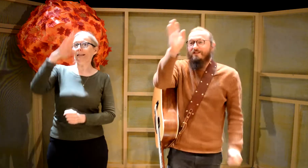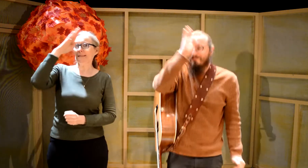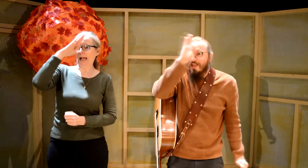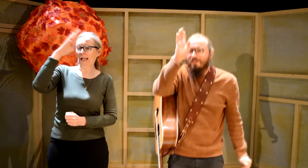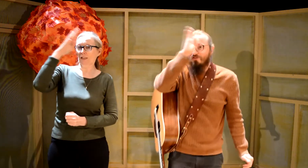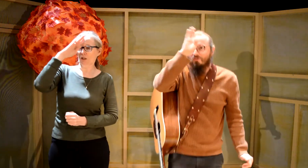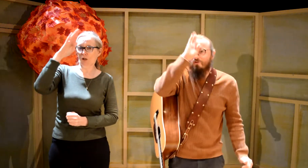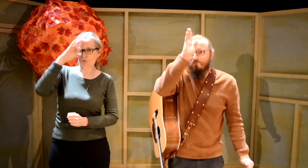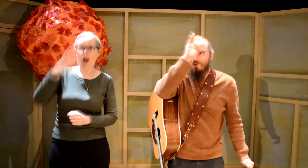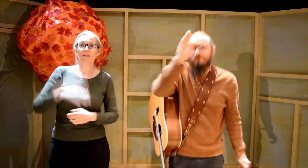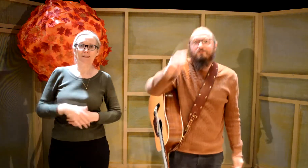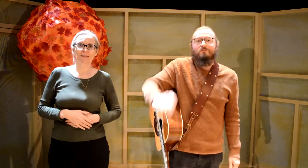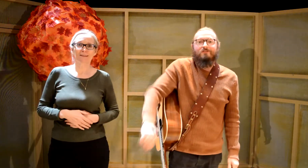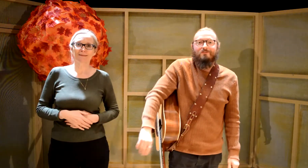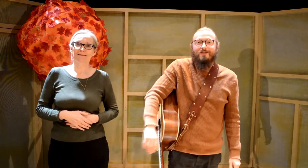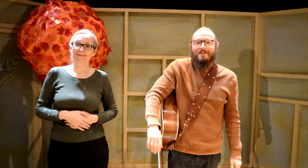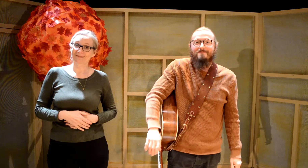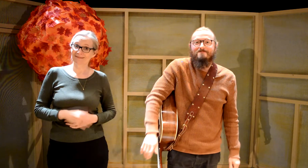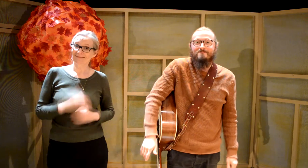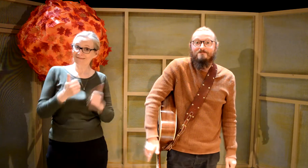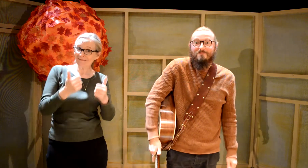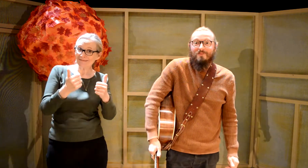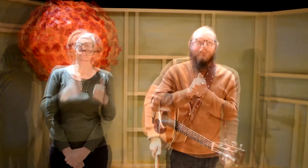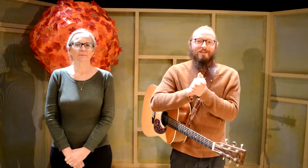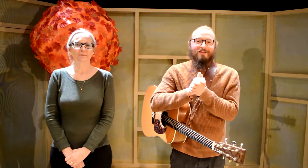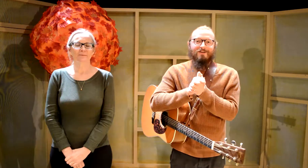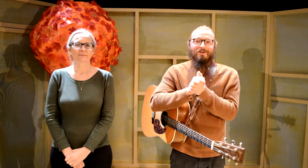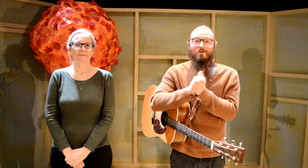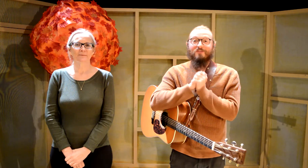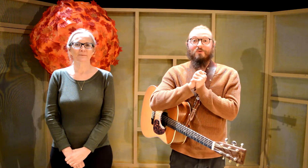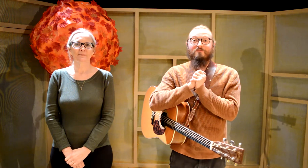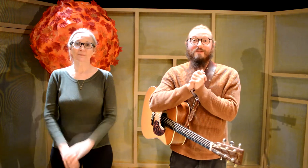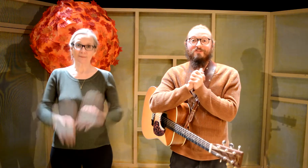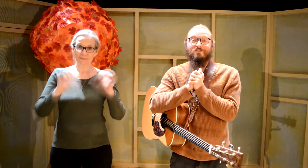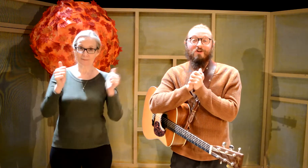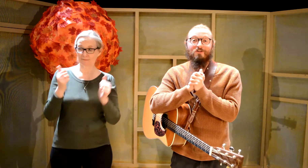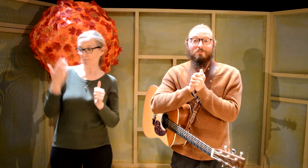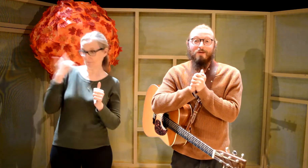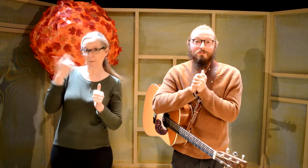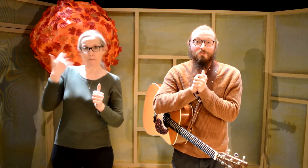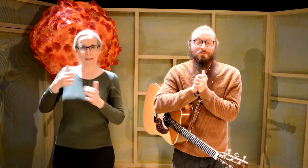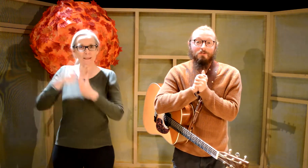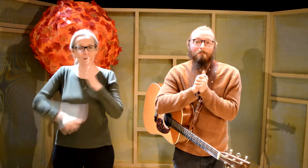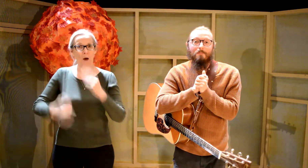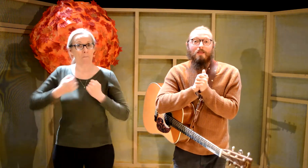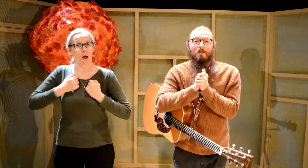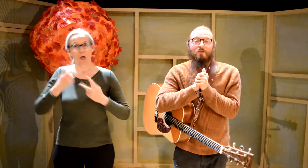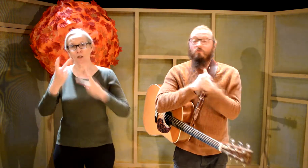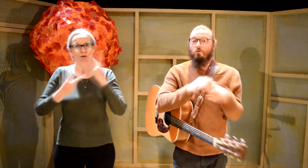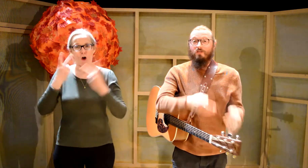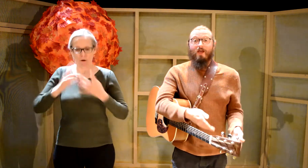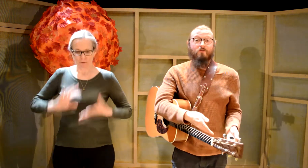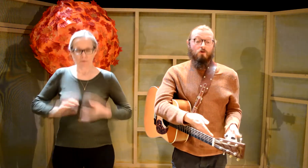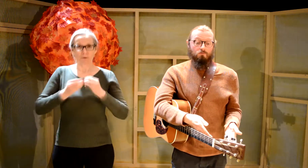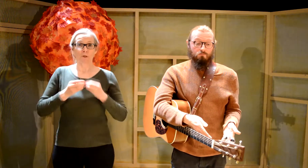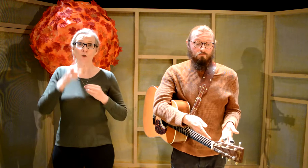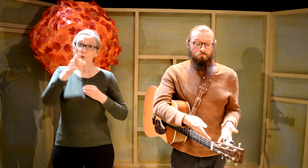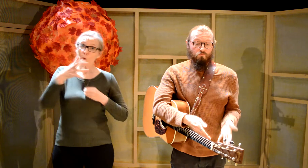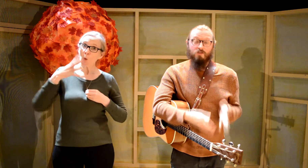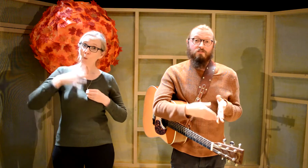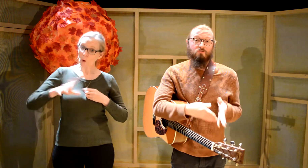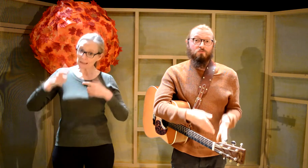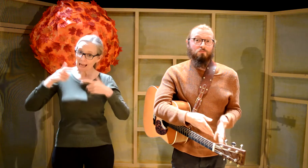dark, dangerous. Okay? Okay, so I've made a start on my song. If you want to carry